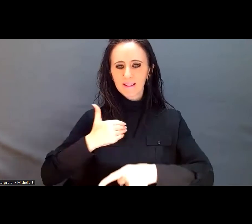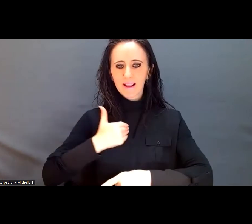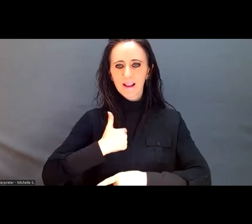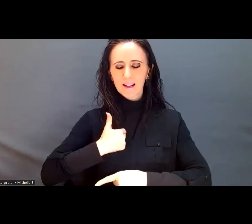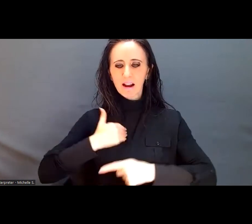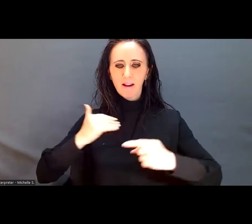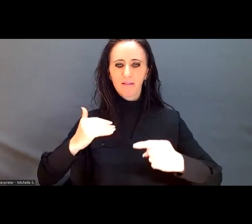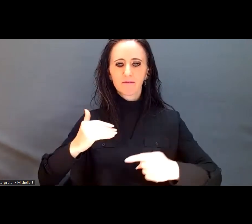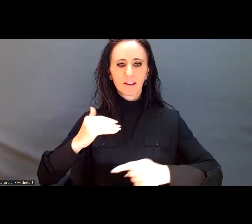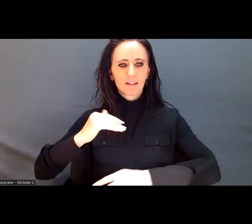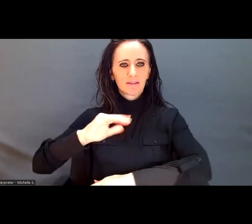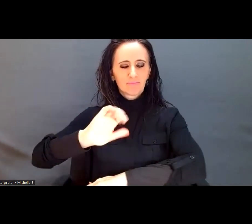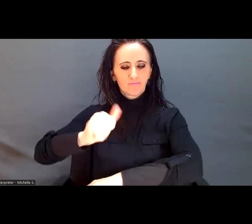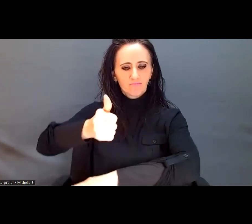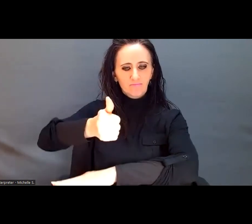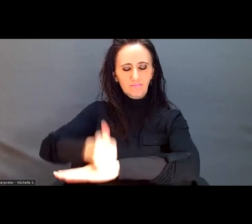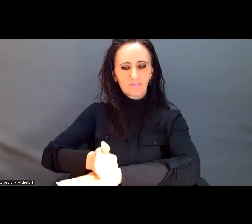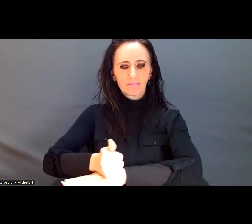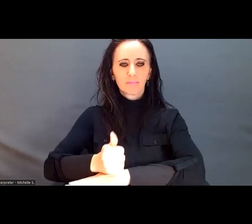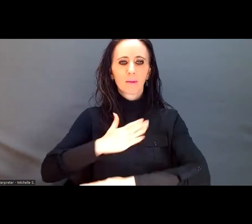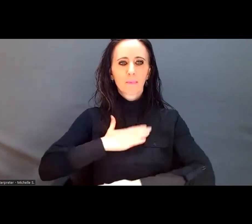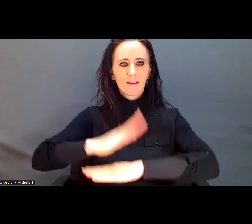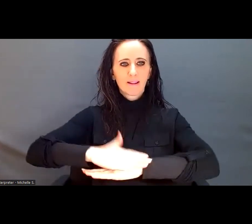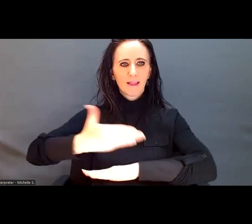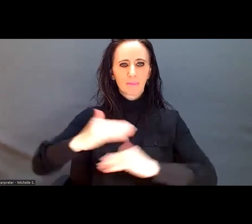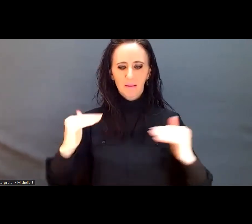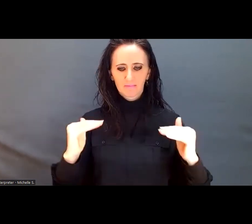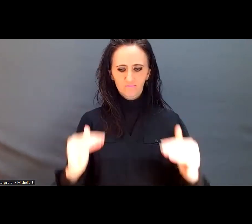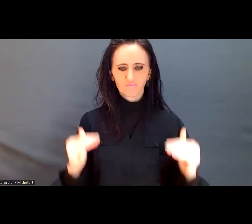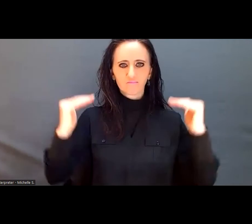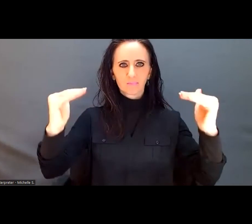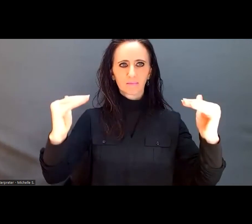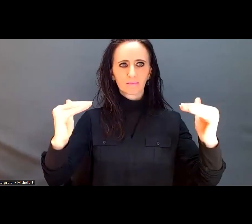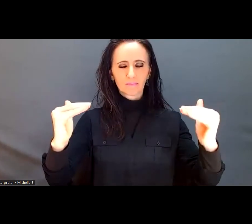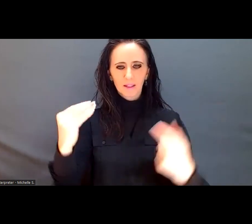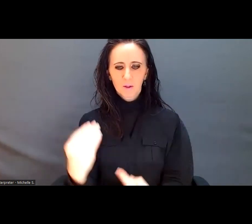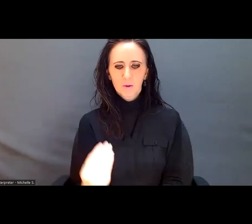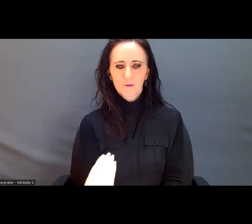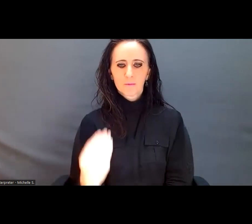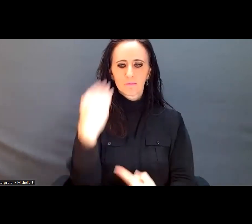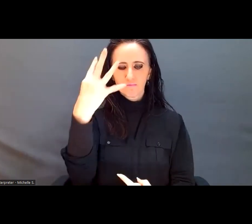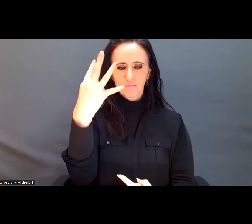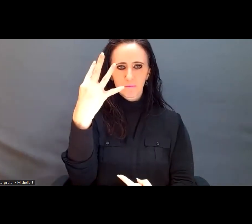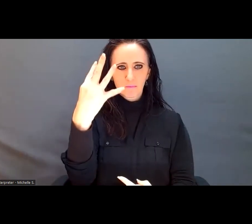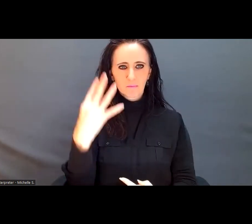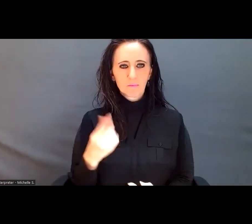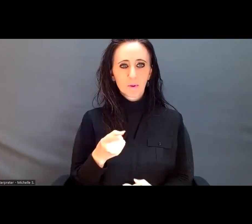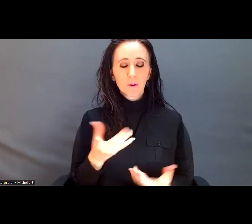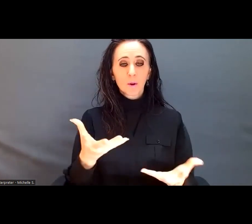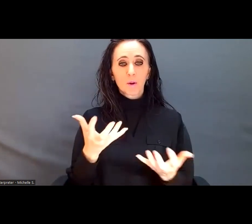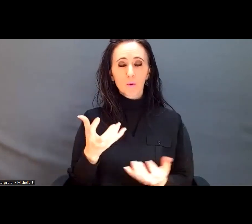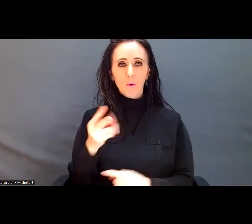that I can look just as you'll want to into the screen versus having the screen tilted down.